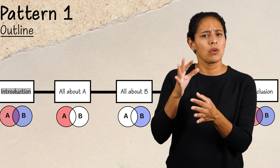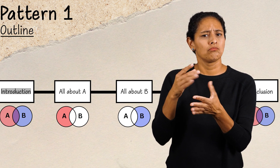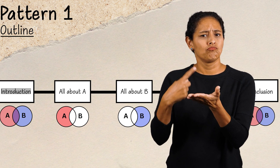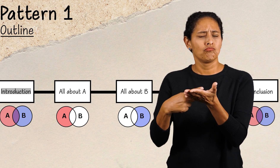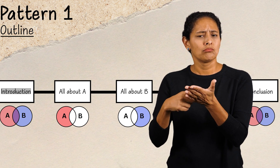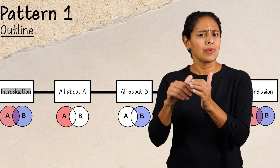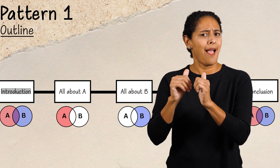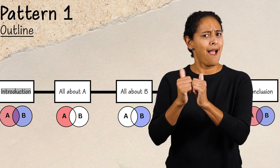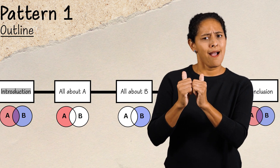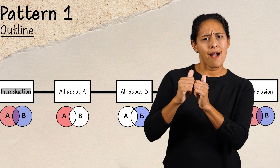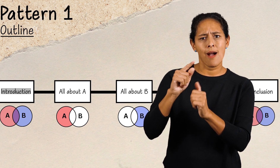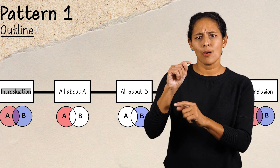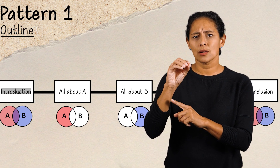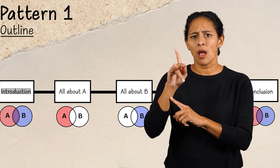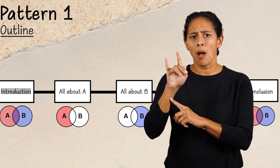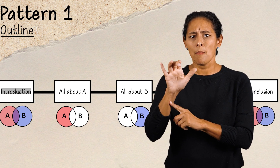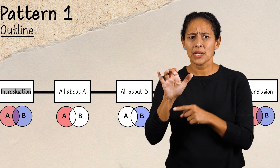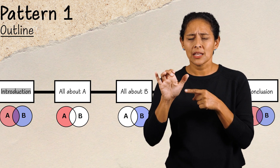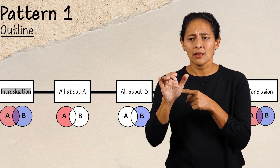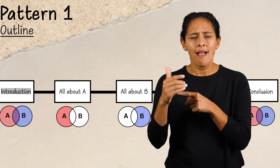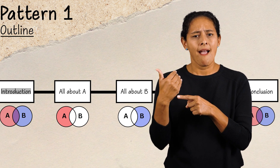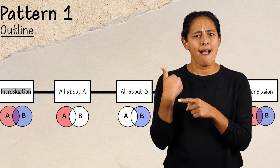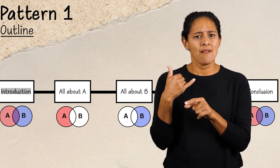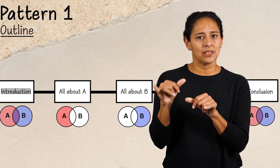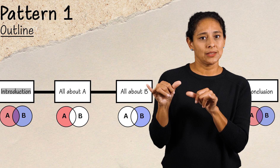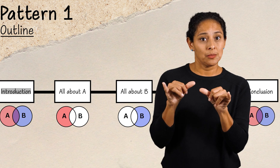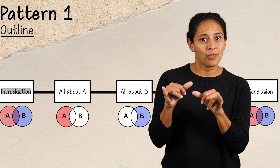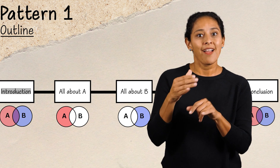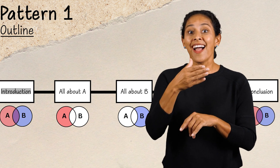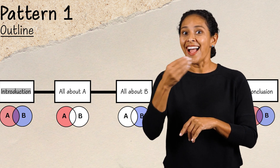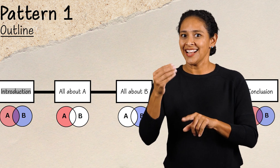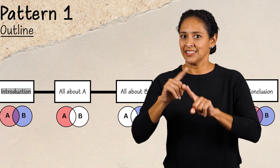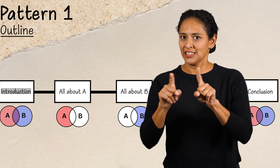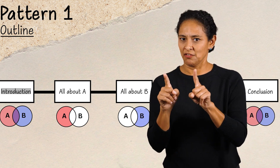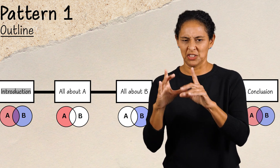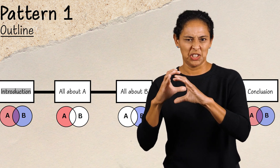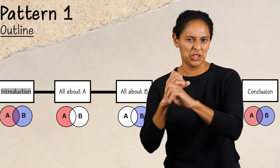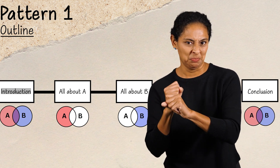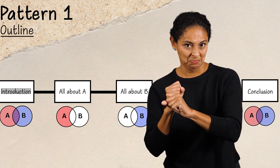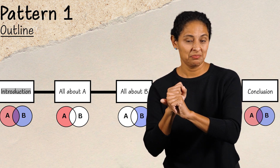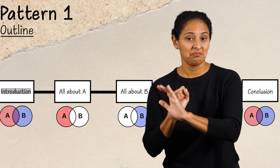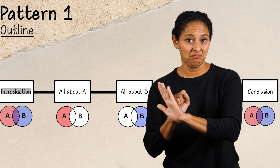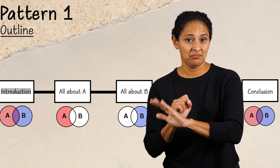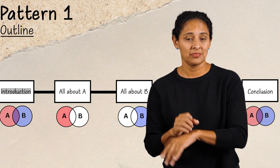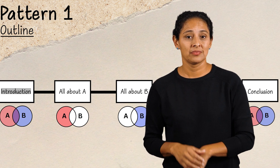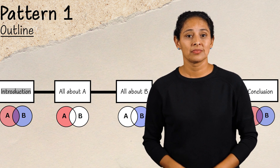where we would talk about how our topic has similarities and differences.